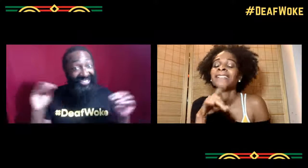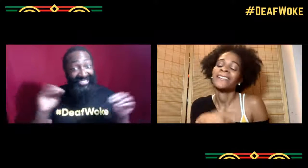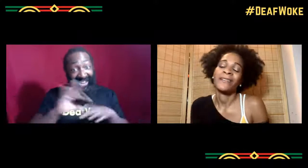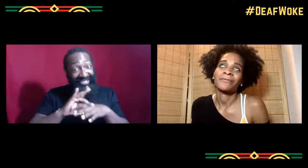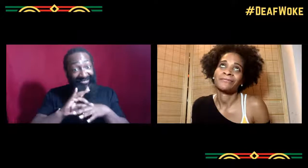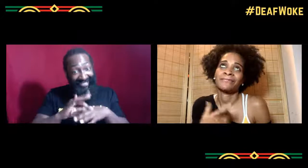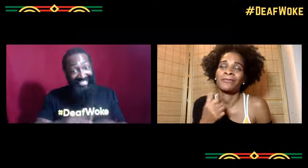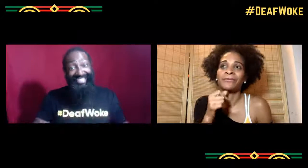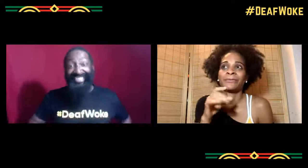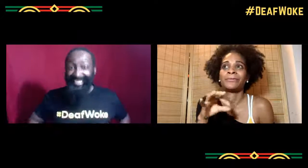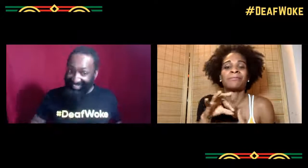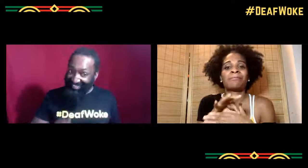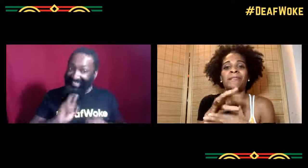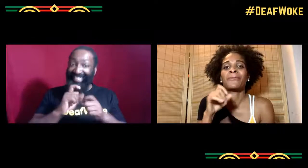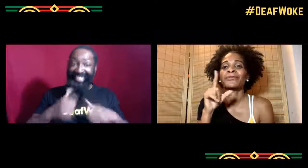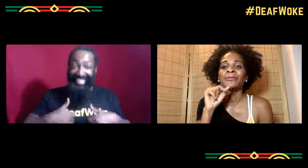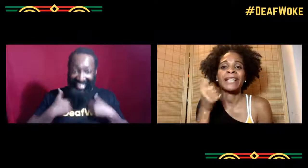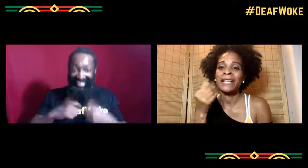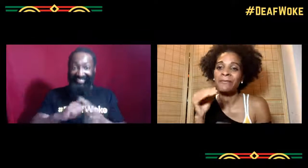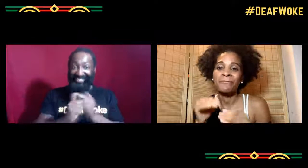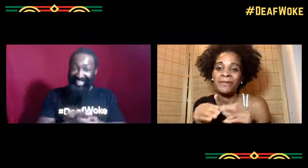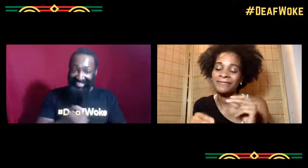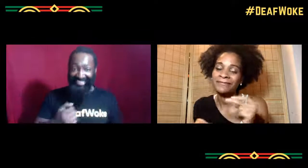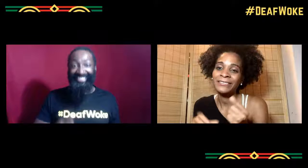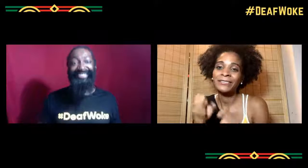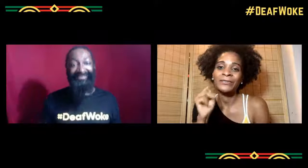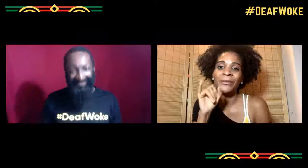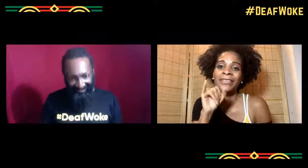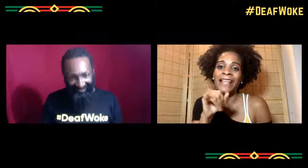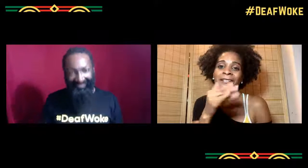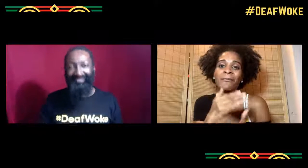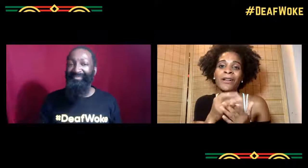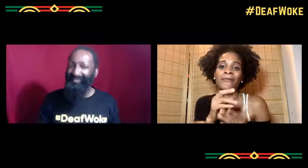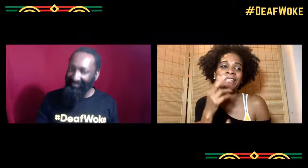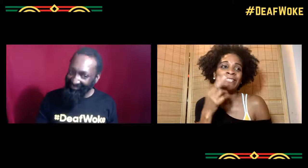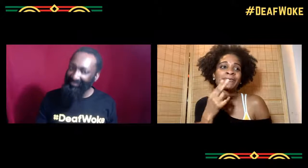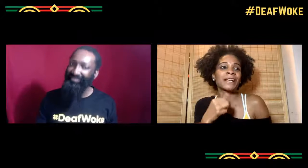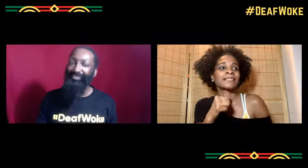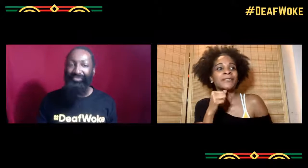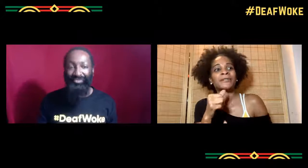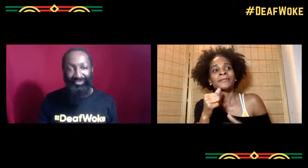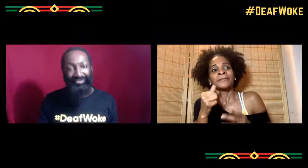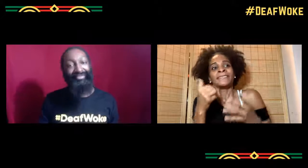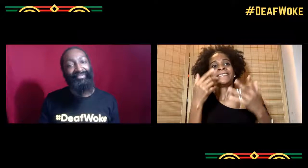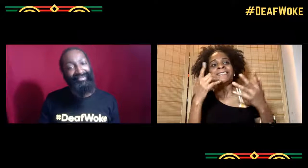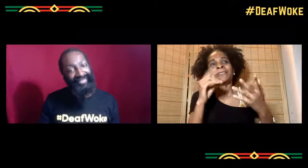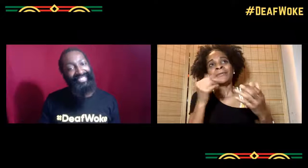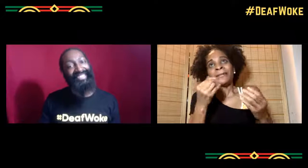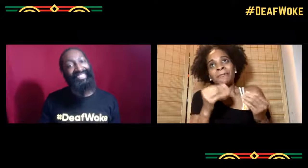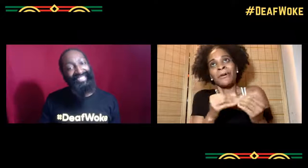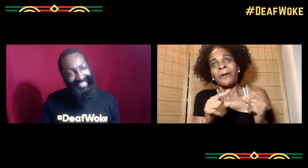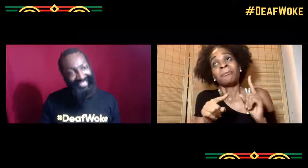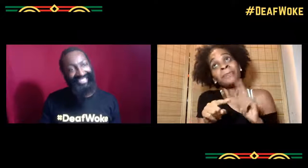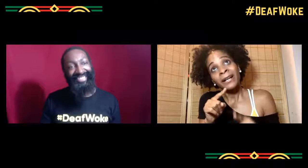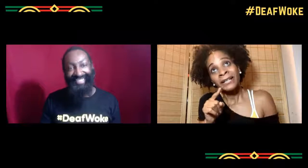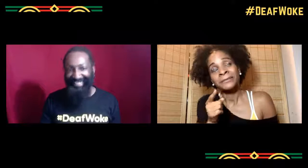No, unfortunately, we don't have that here. You can't get that kind of meat anymore. It's a part